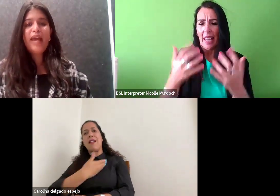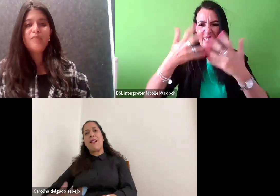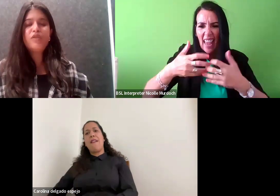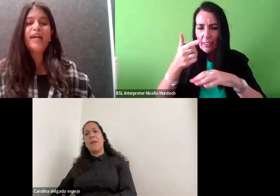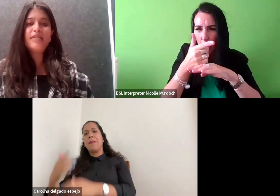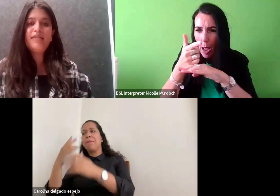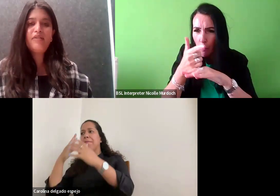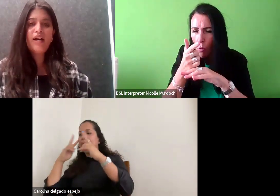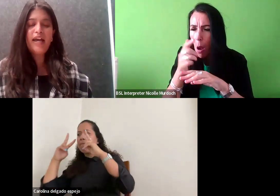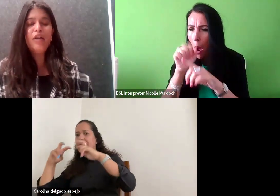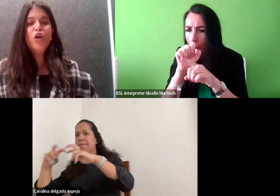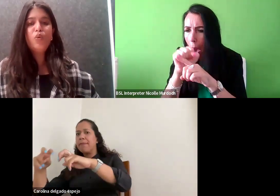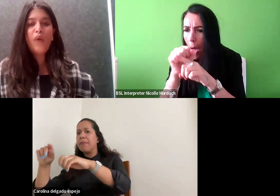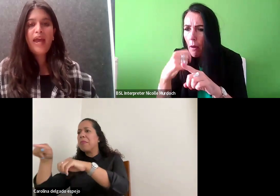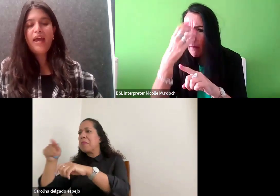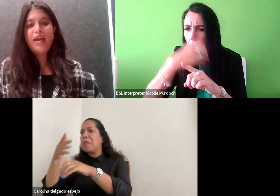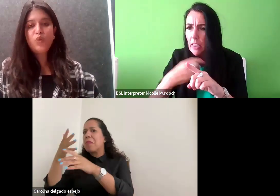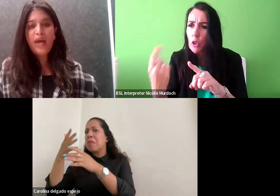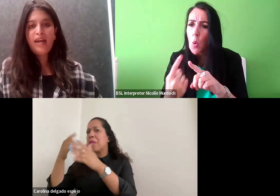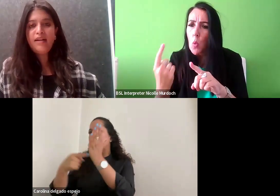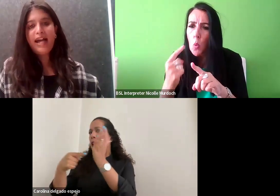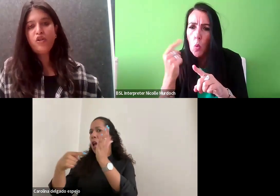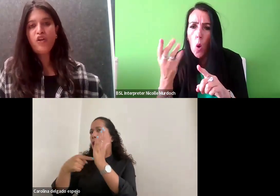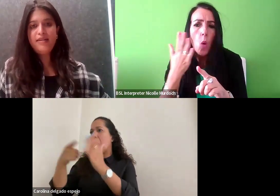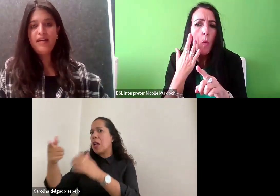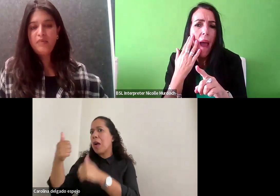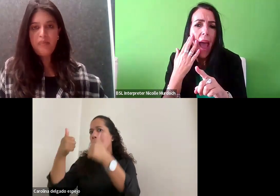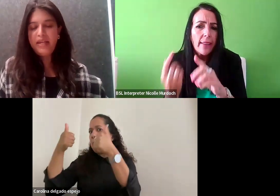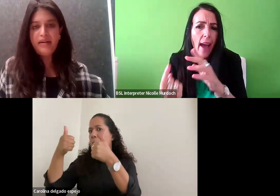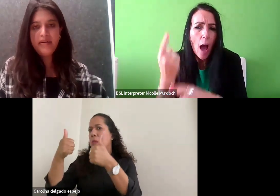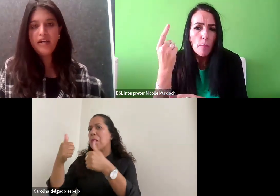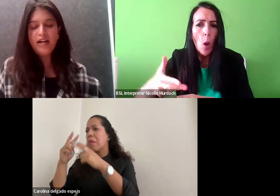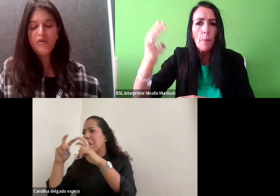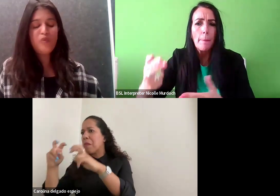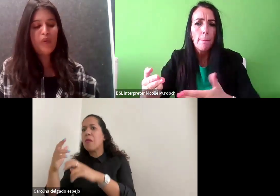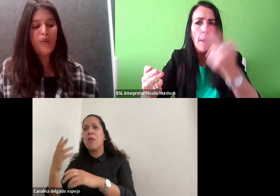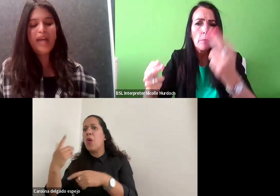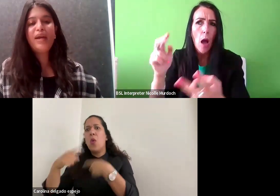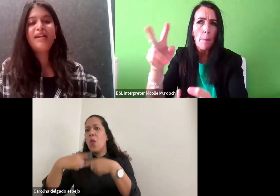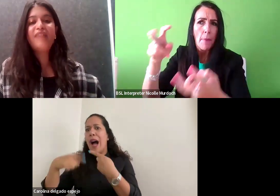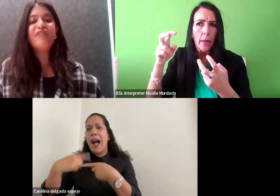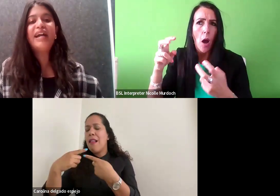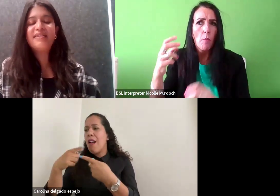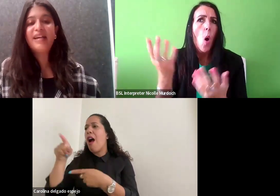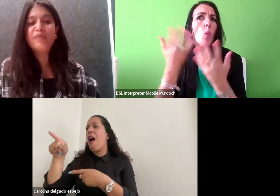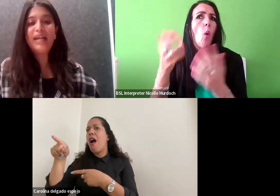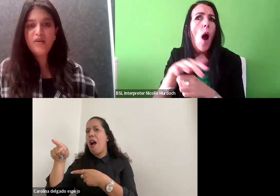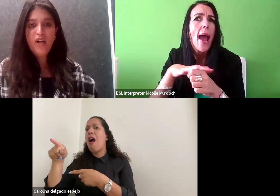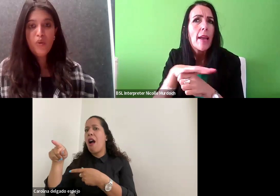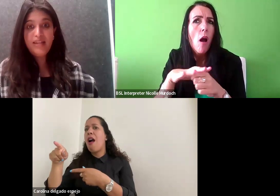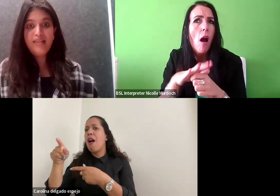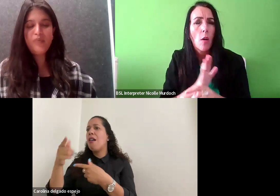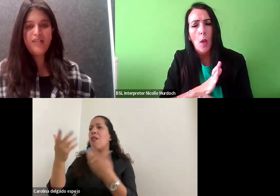would be able to identify where and when gunshots are being, where and when gun violence takes